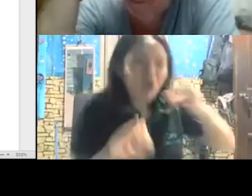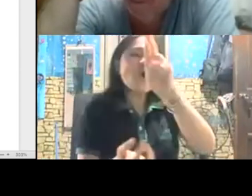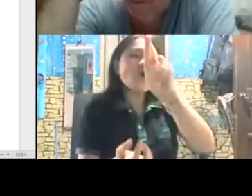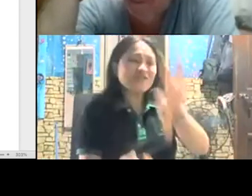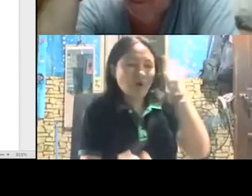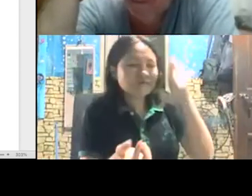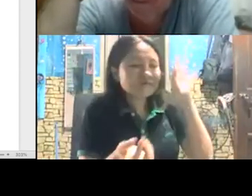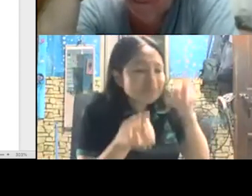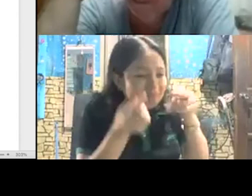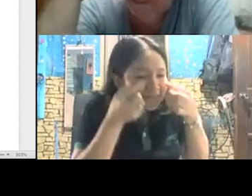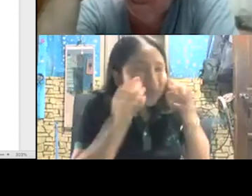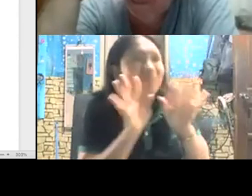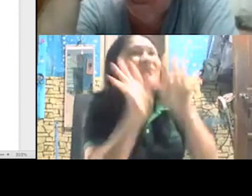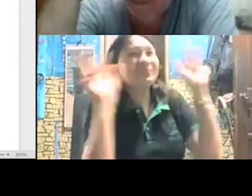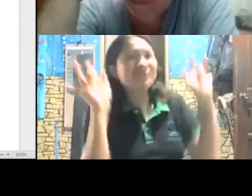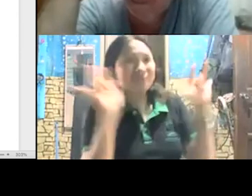we definitely have to balance that out.